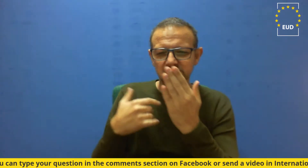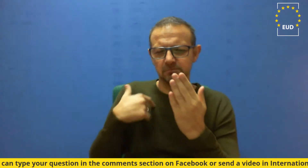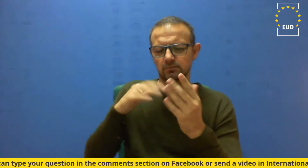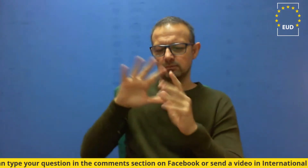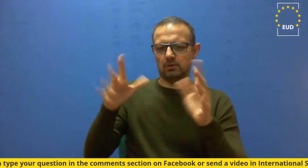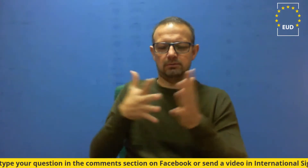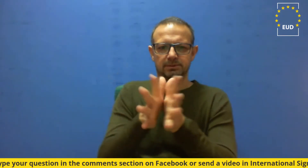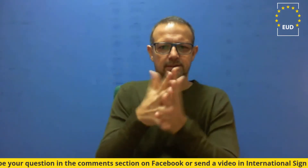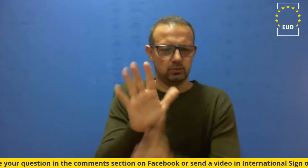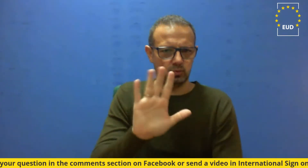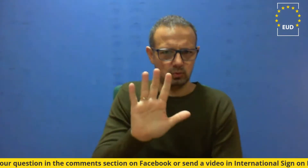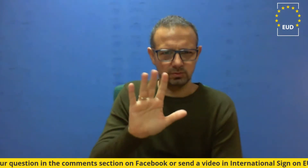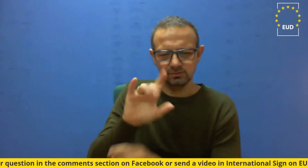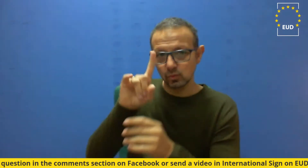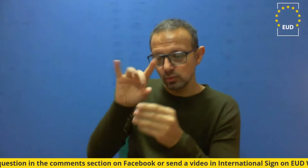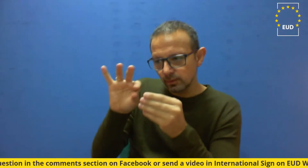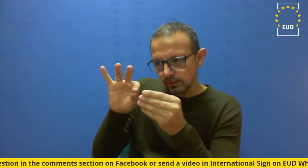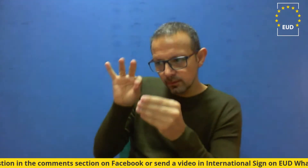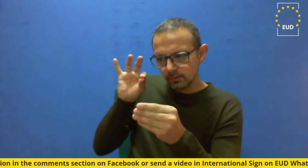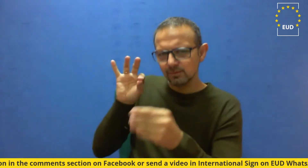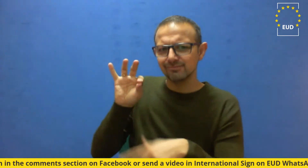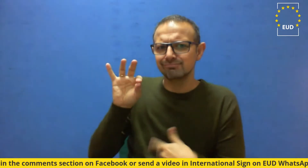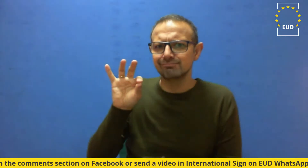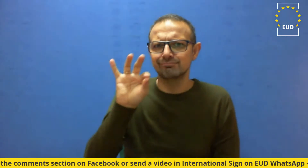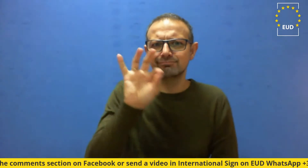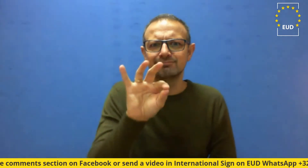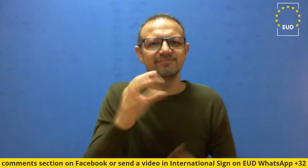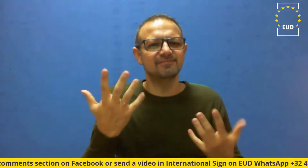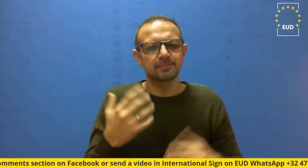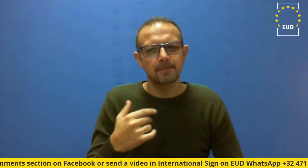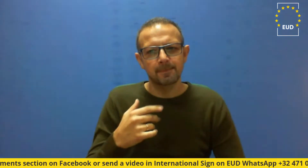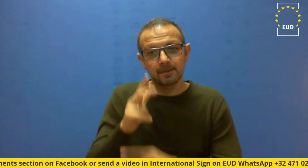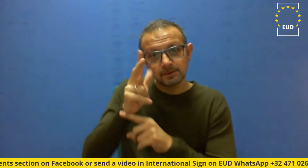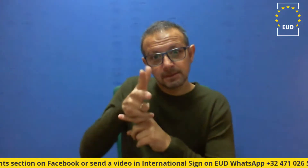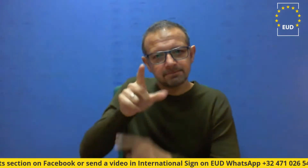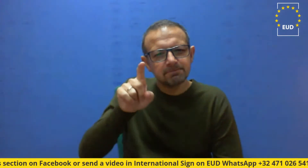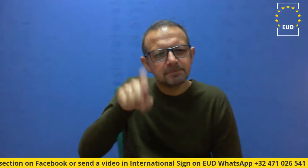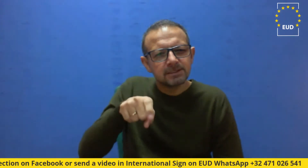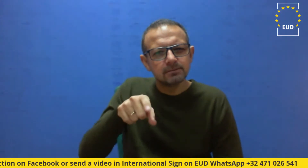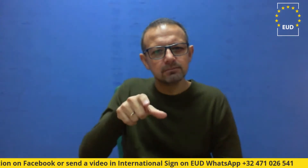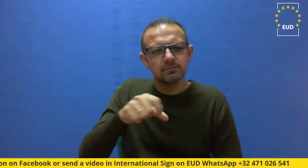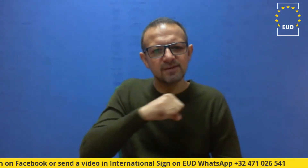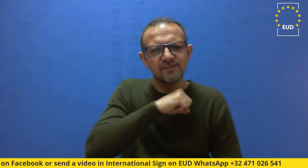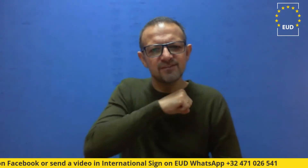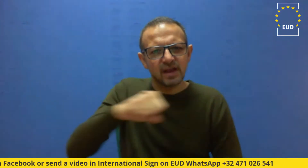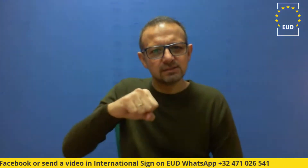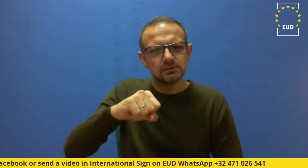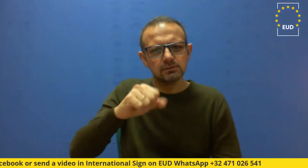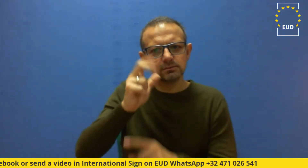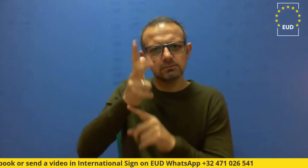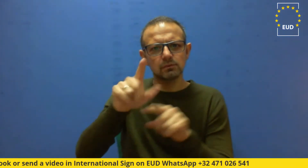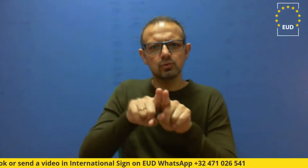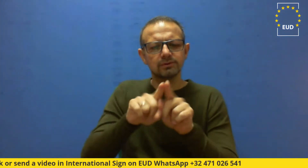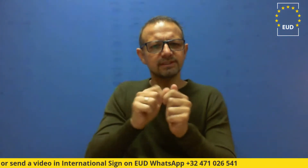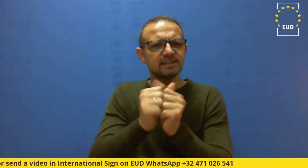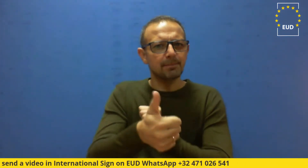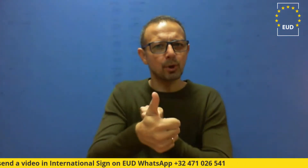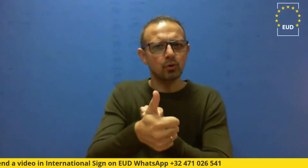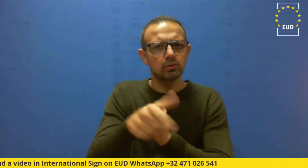specifications. I'm not going to get into that today, but one technical aspect that's very, very important is